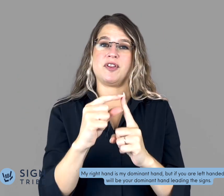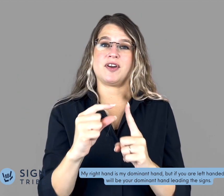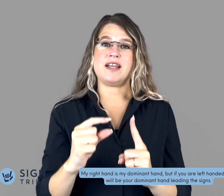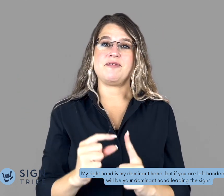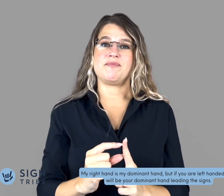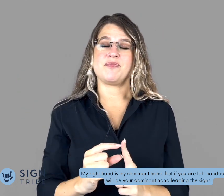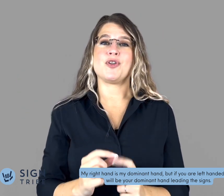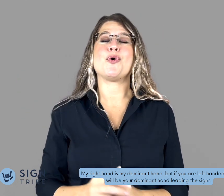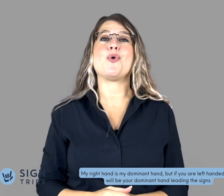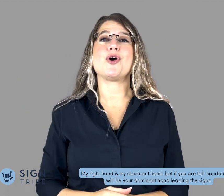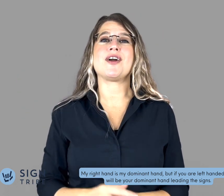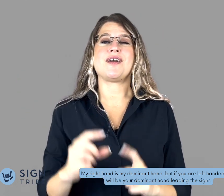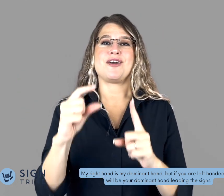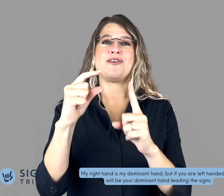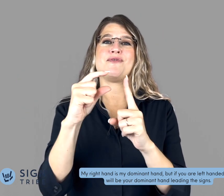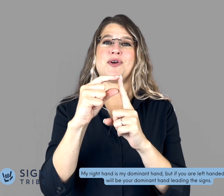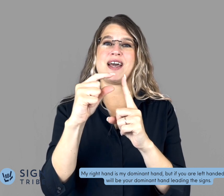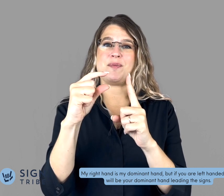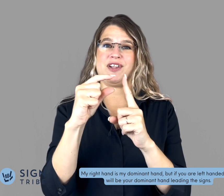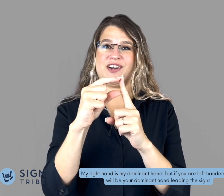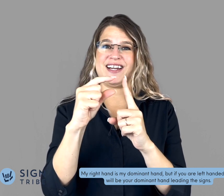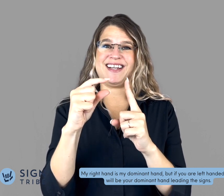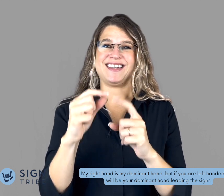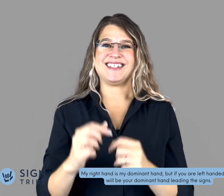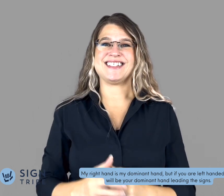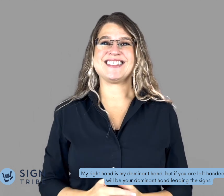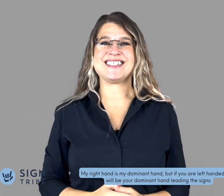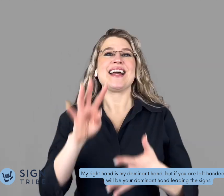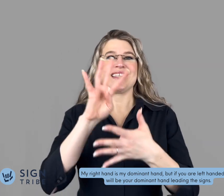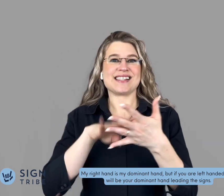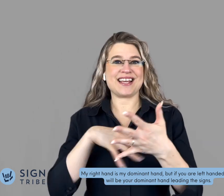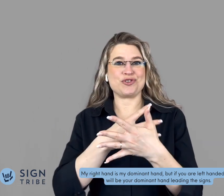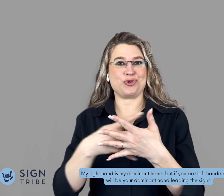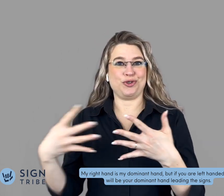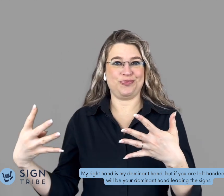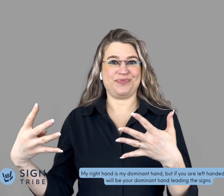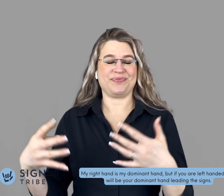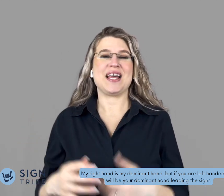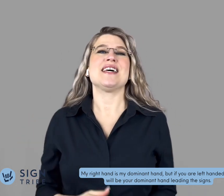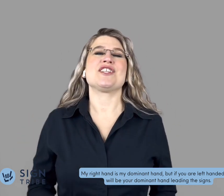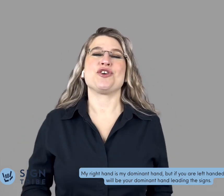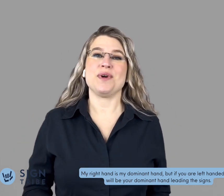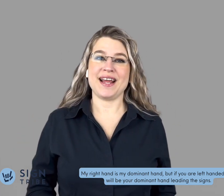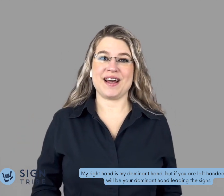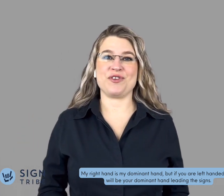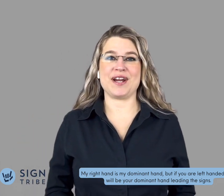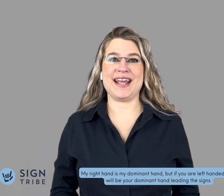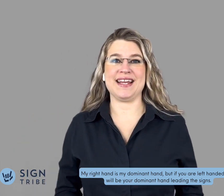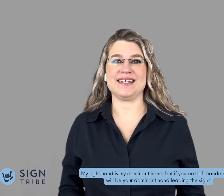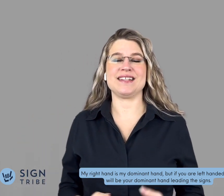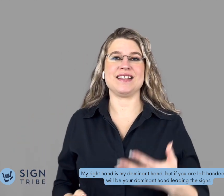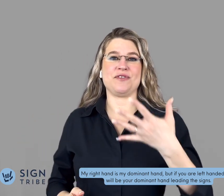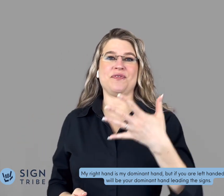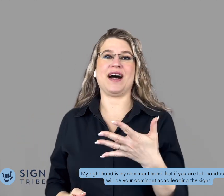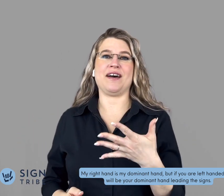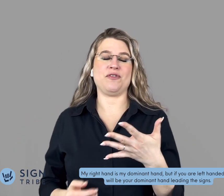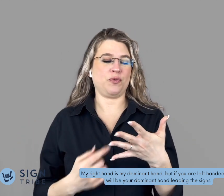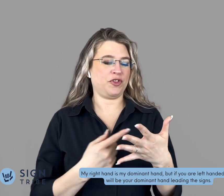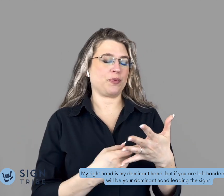Vocabulary or vocabulary. Schedule. So you're going to have your hand in a 5 with your